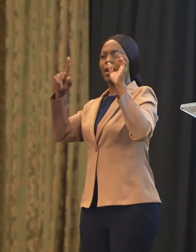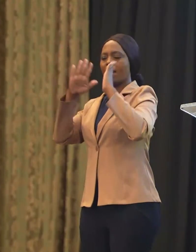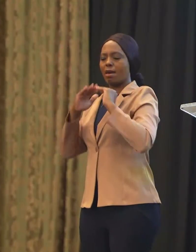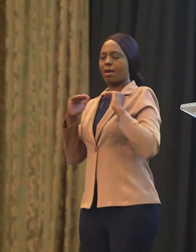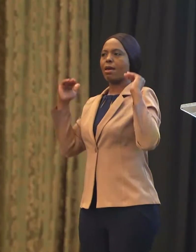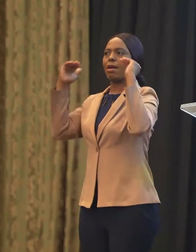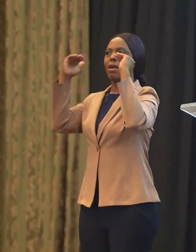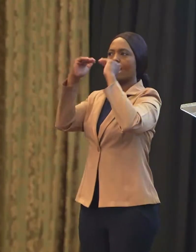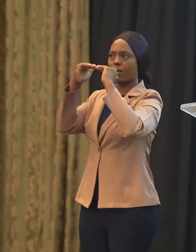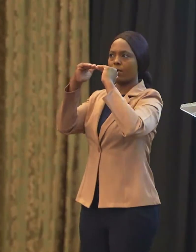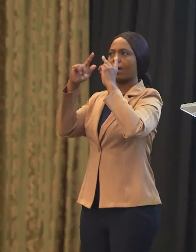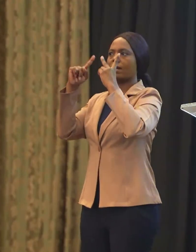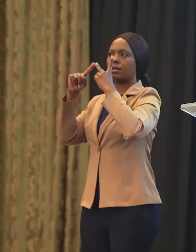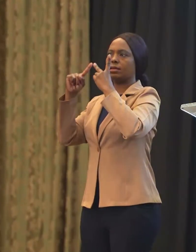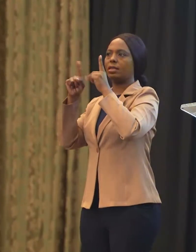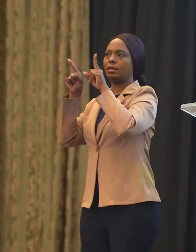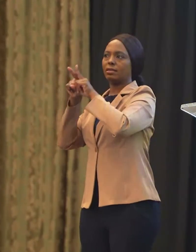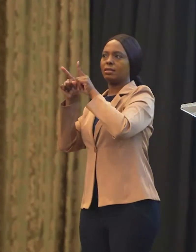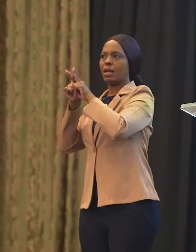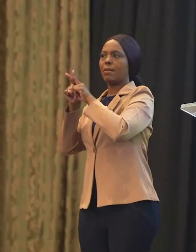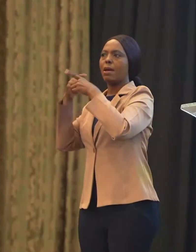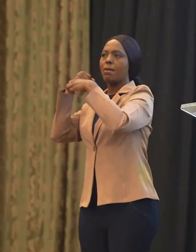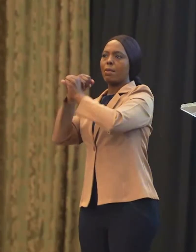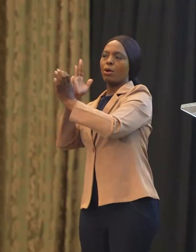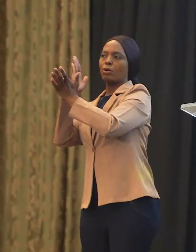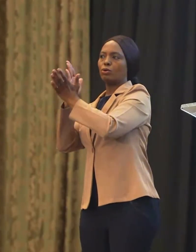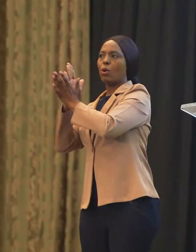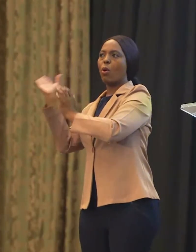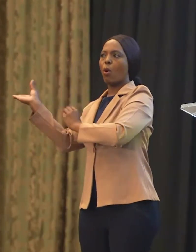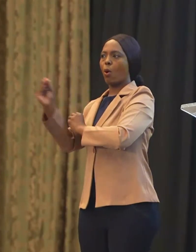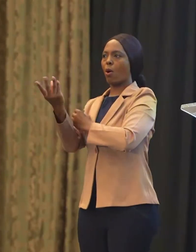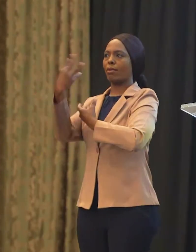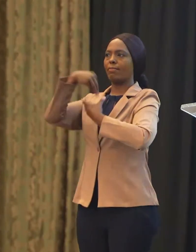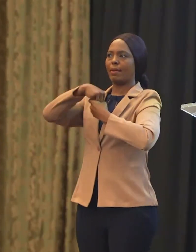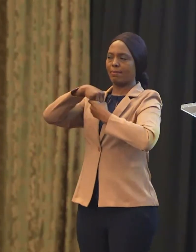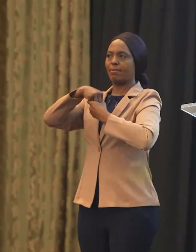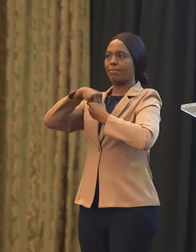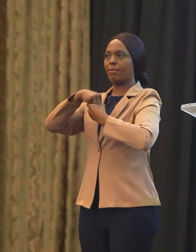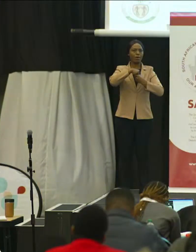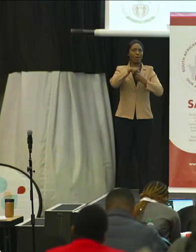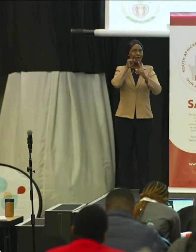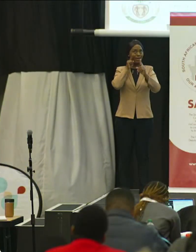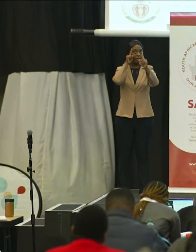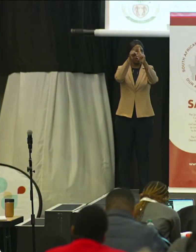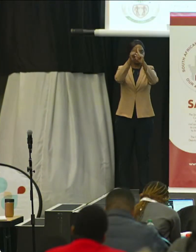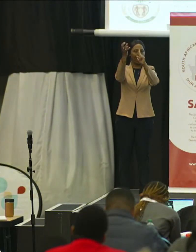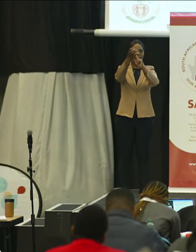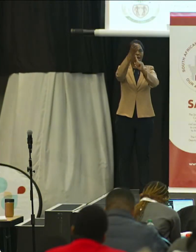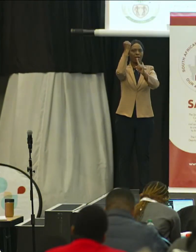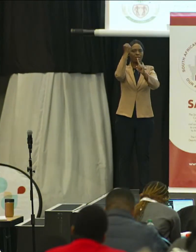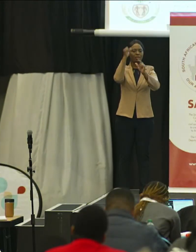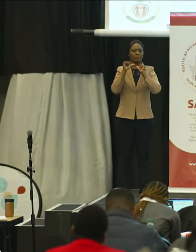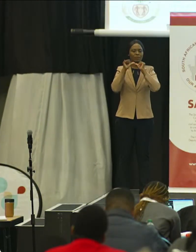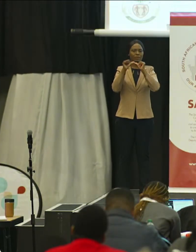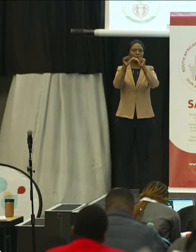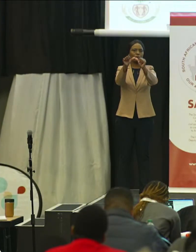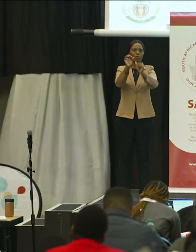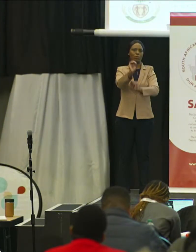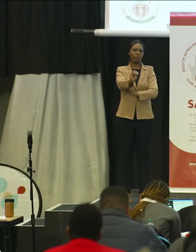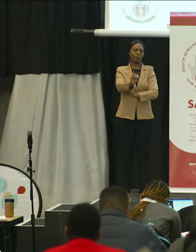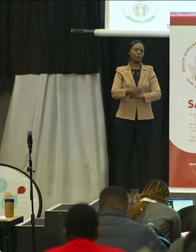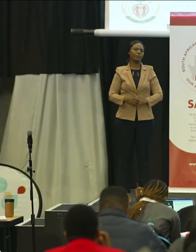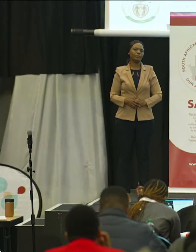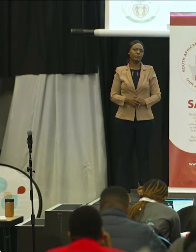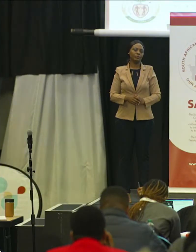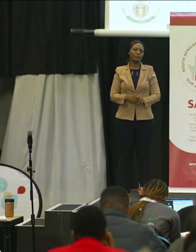versus equity. This is what we want to achieve to ensure that there is sustainability.